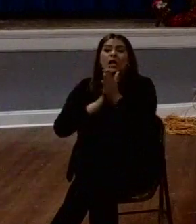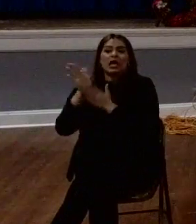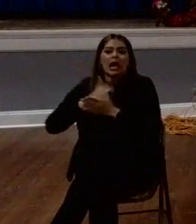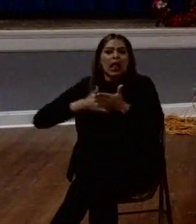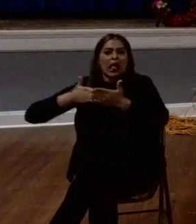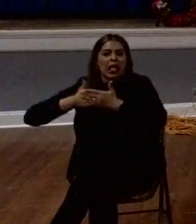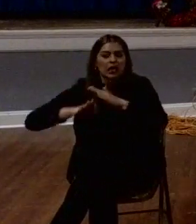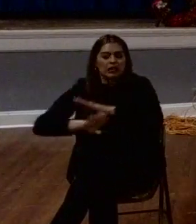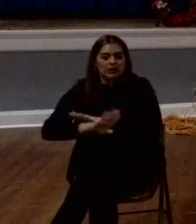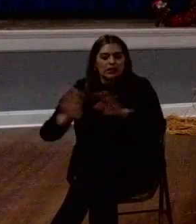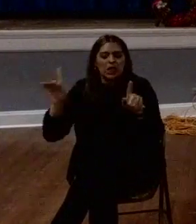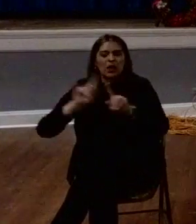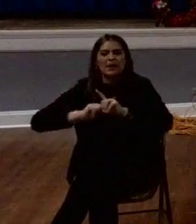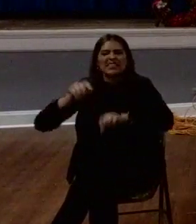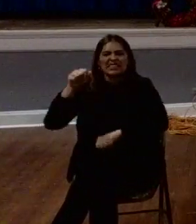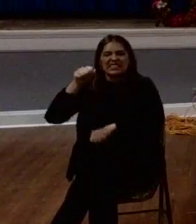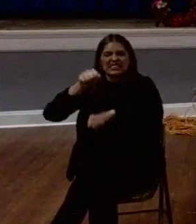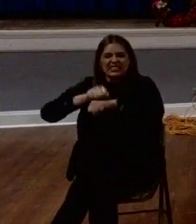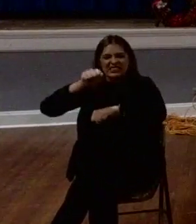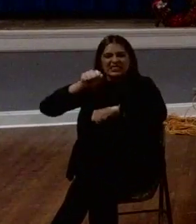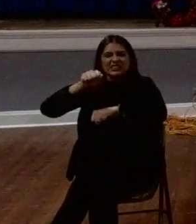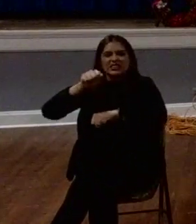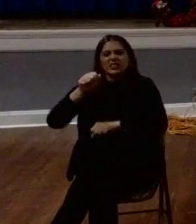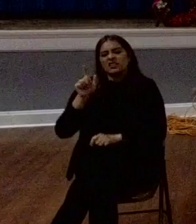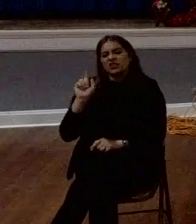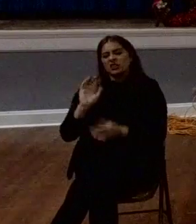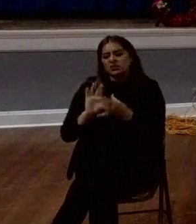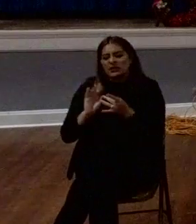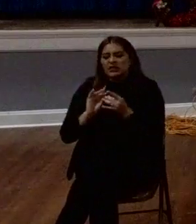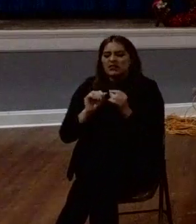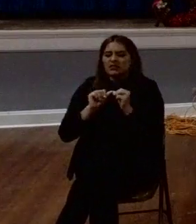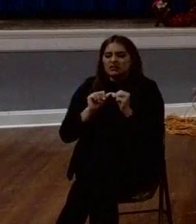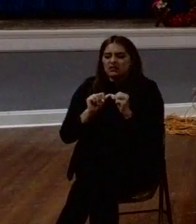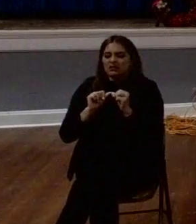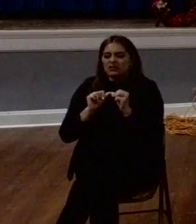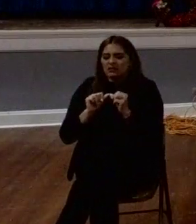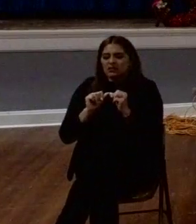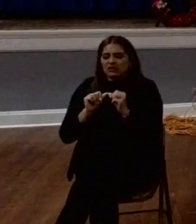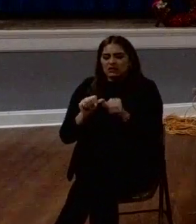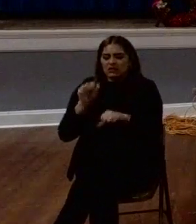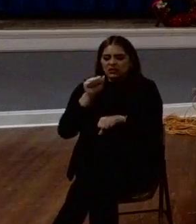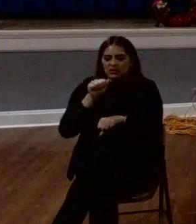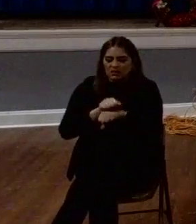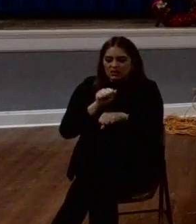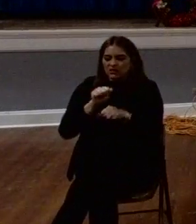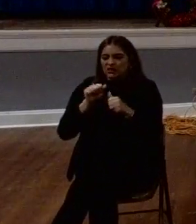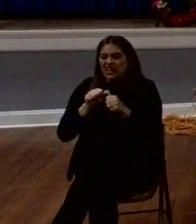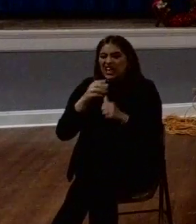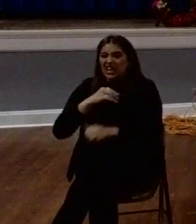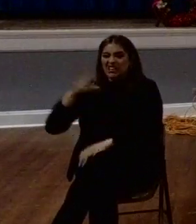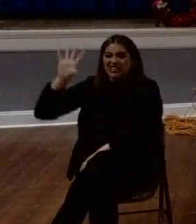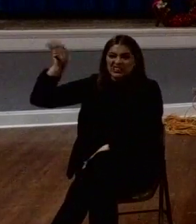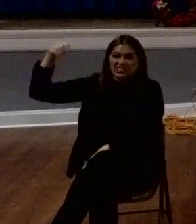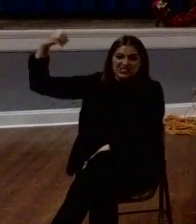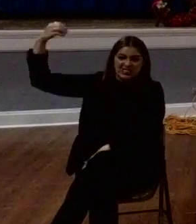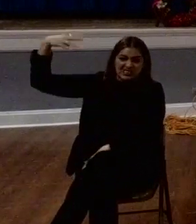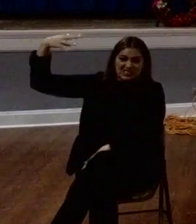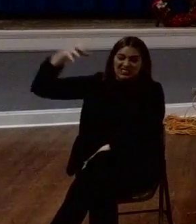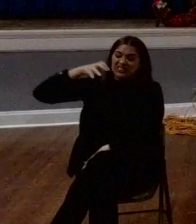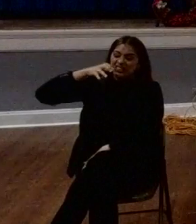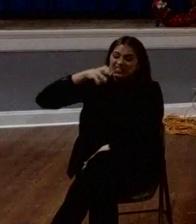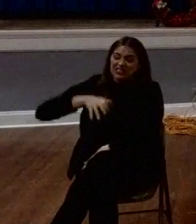you're talking about, you know, sustainability and concrete, like, and heat, you know, it's